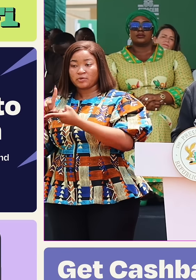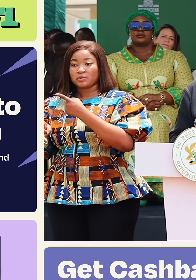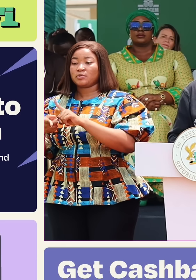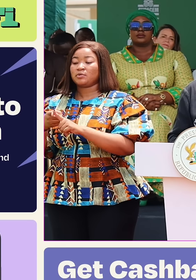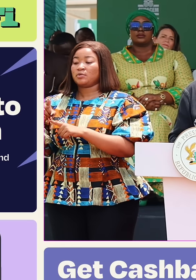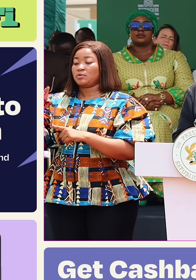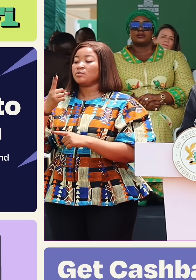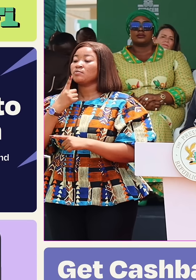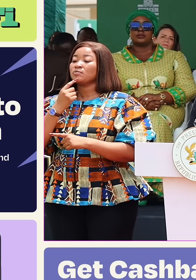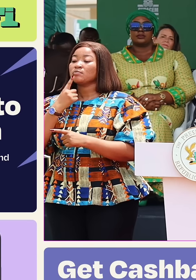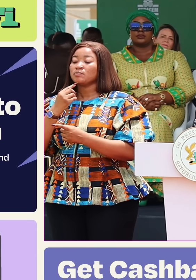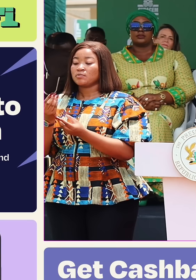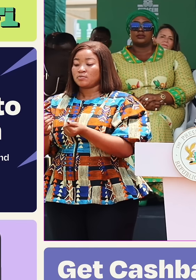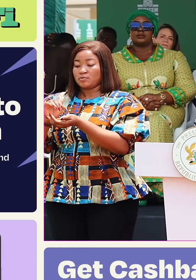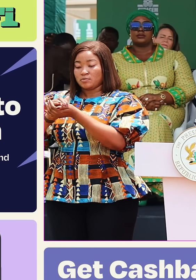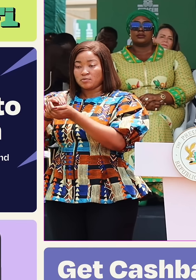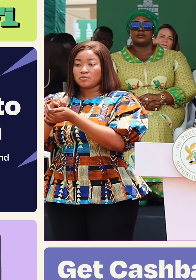calcined clay cement.